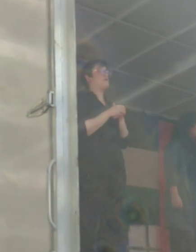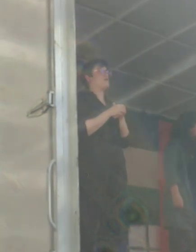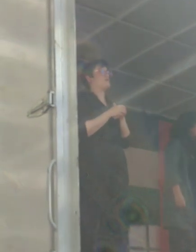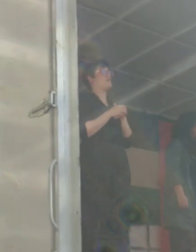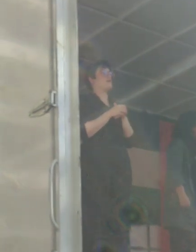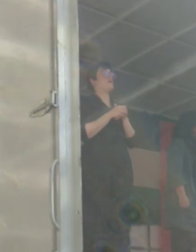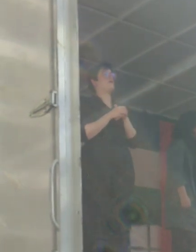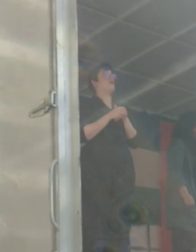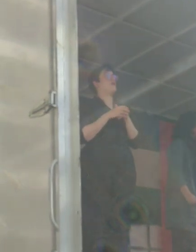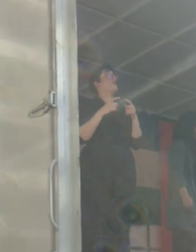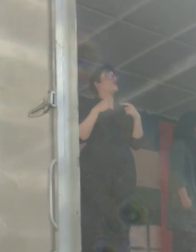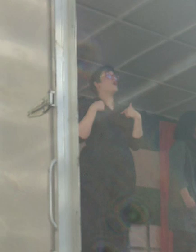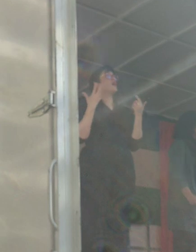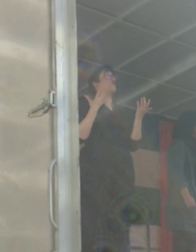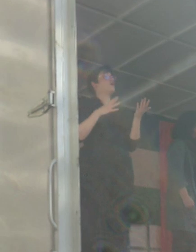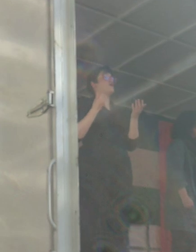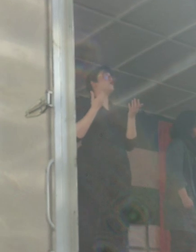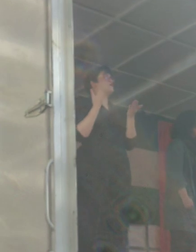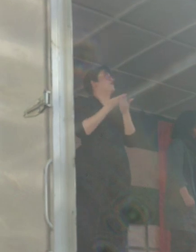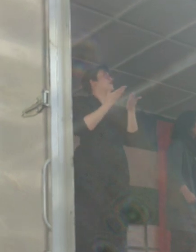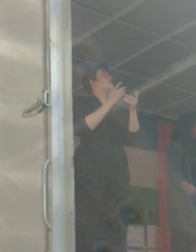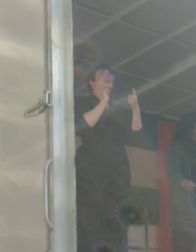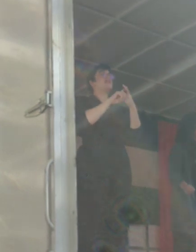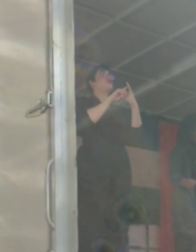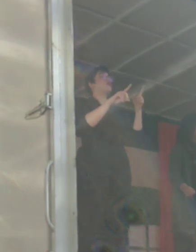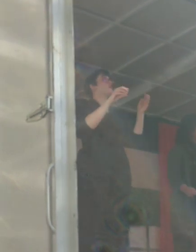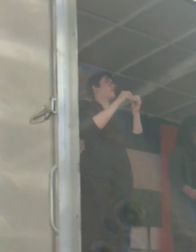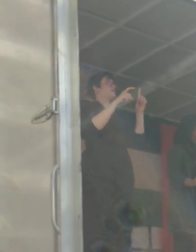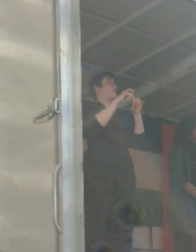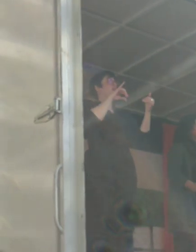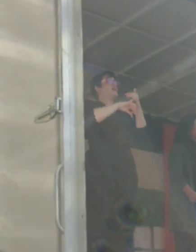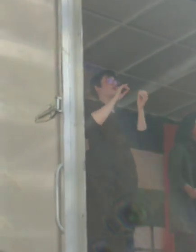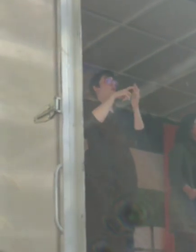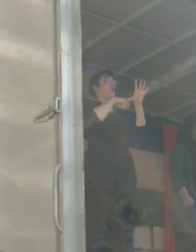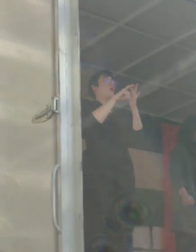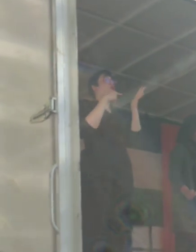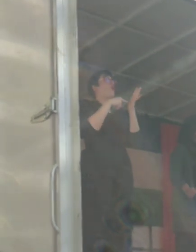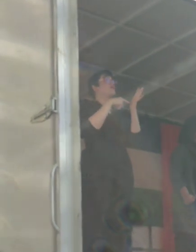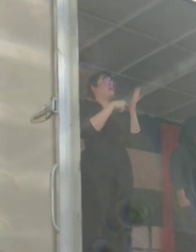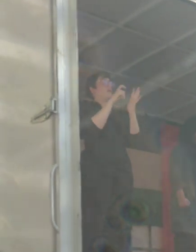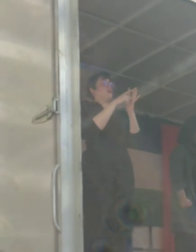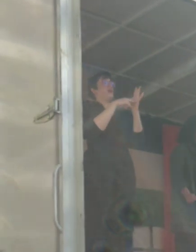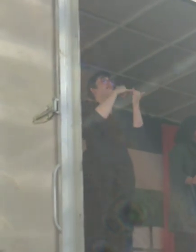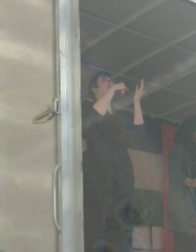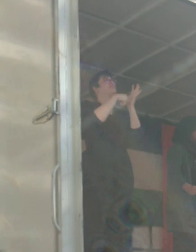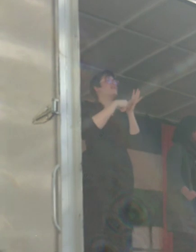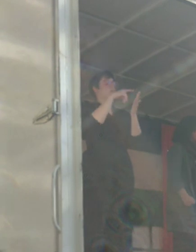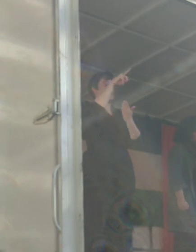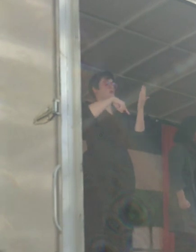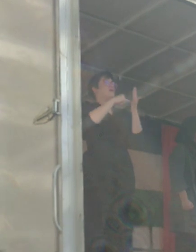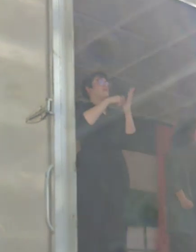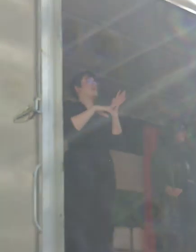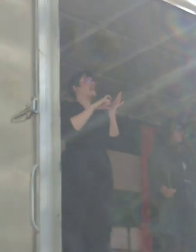We demand and we affirm boycott, divest, sanction. These are collective efforts. They work because we do them together.